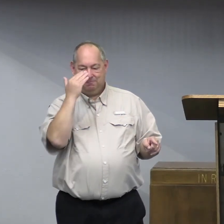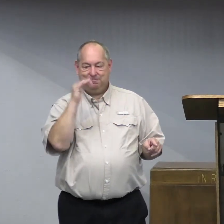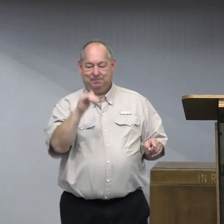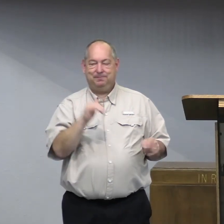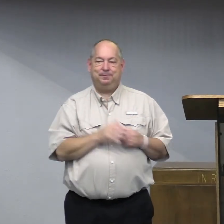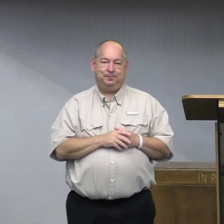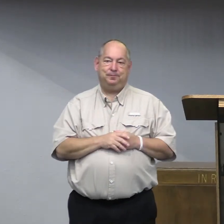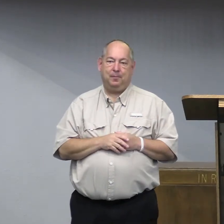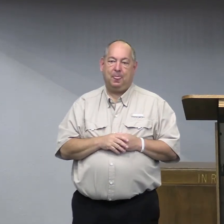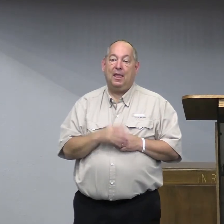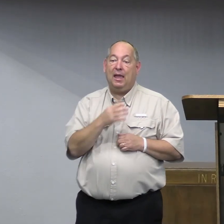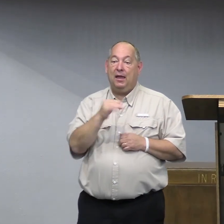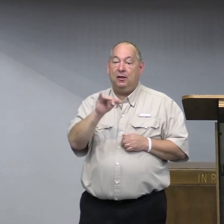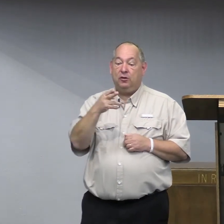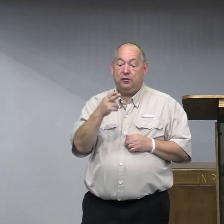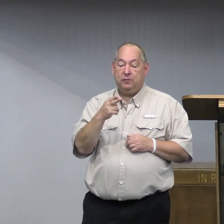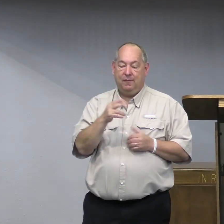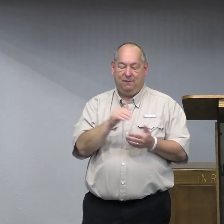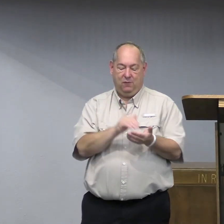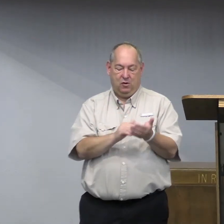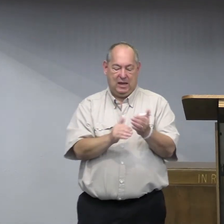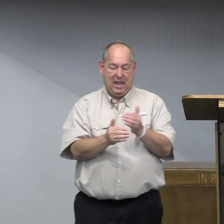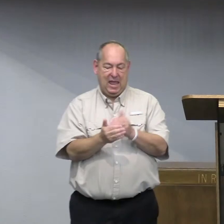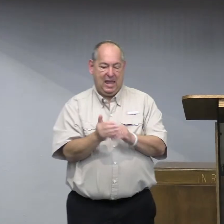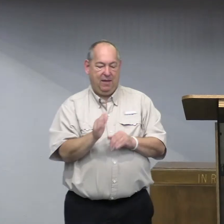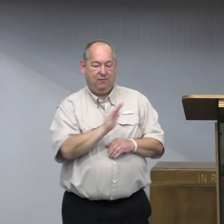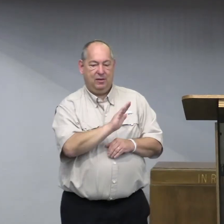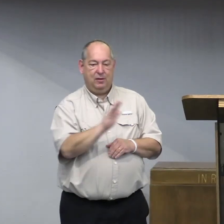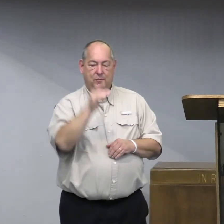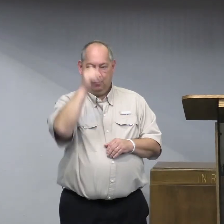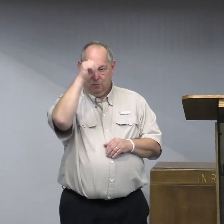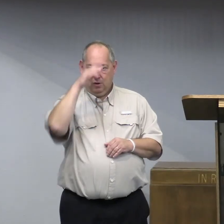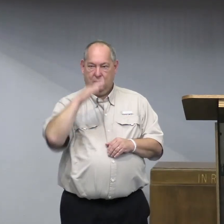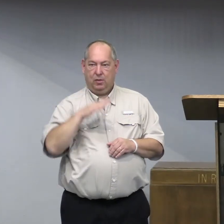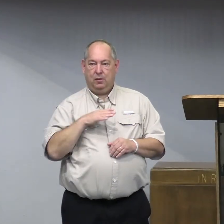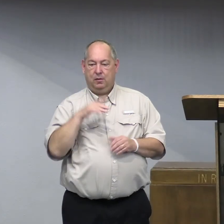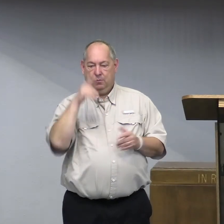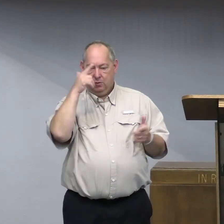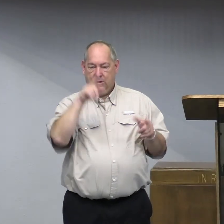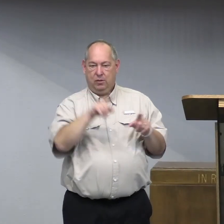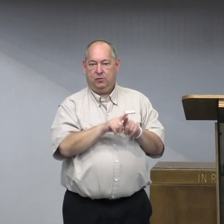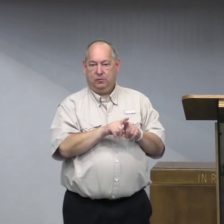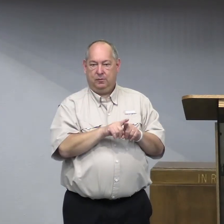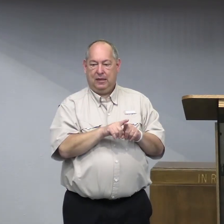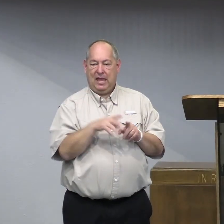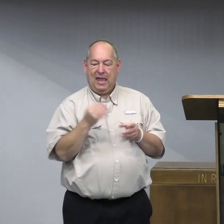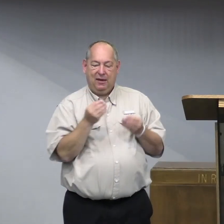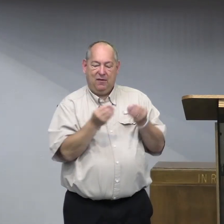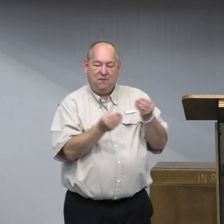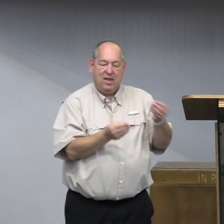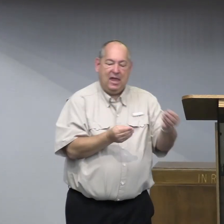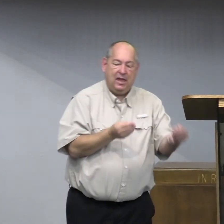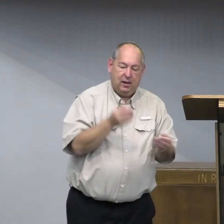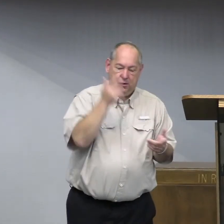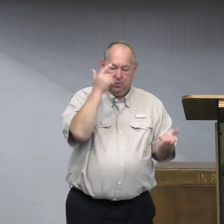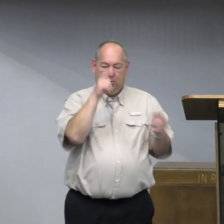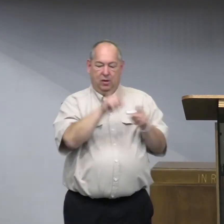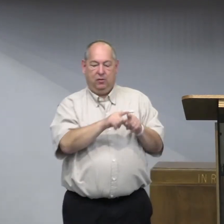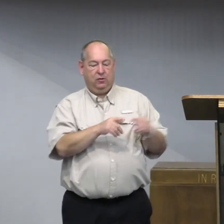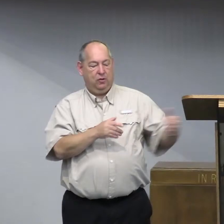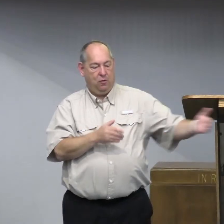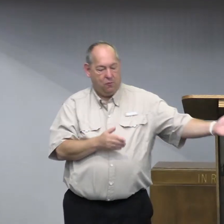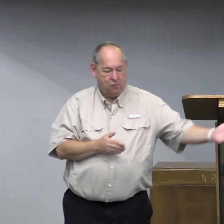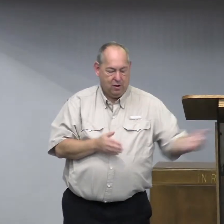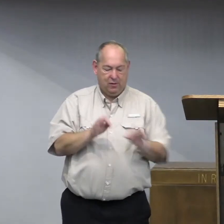And Joseph forgave his brothers. And he fed his brothers. And he welcomes